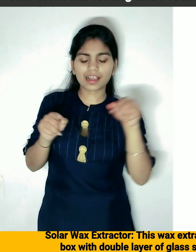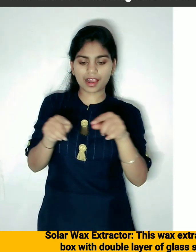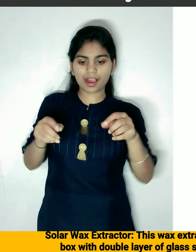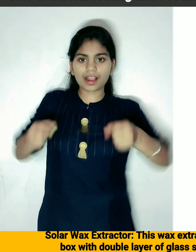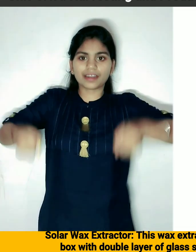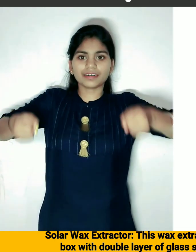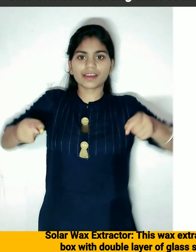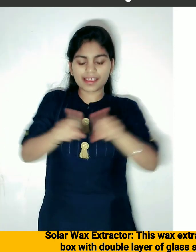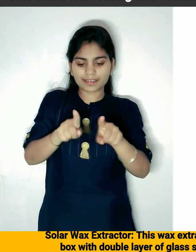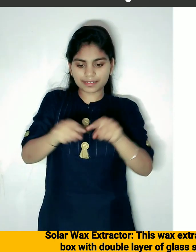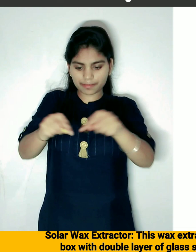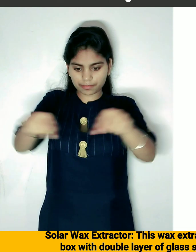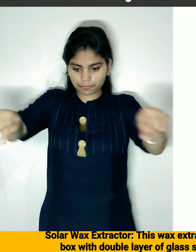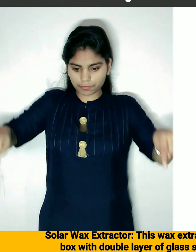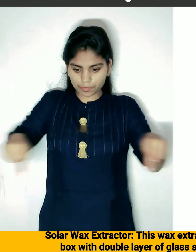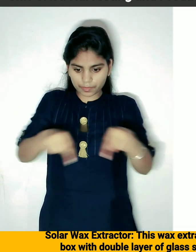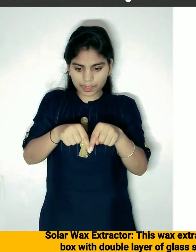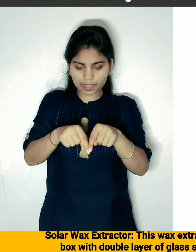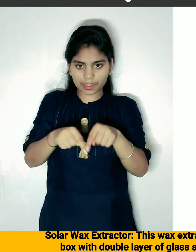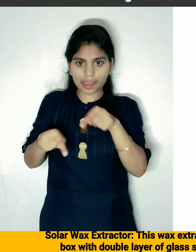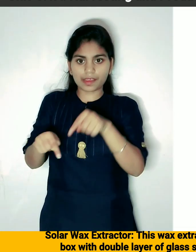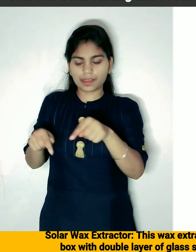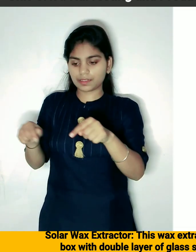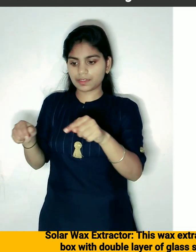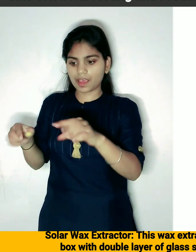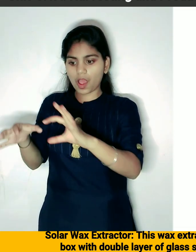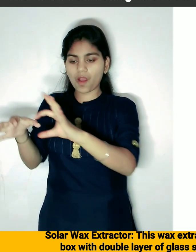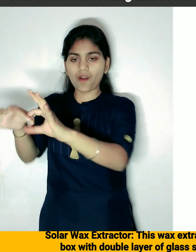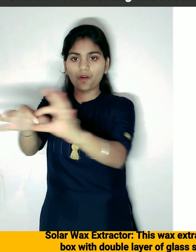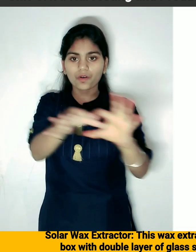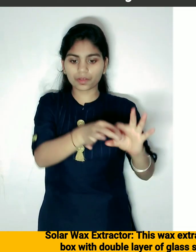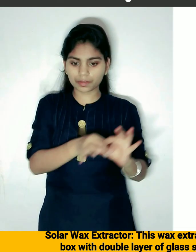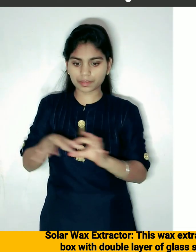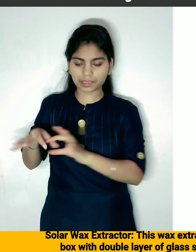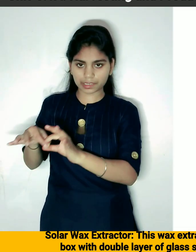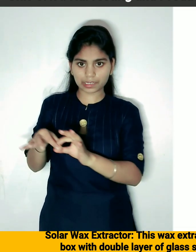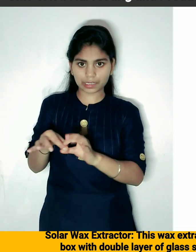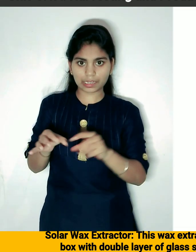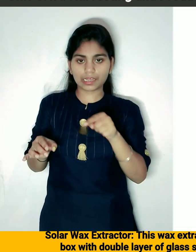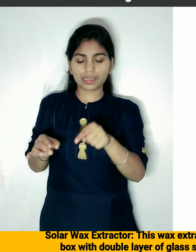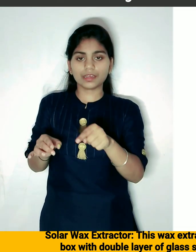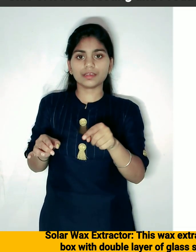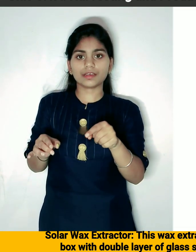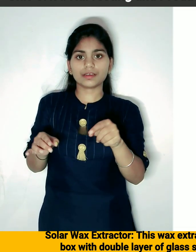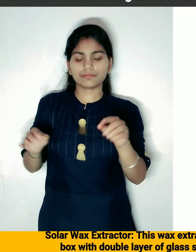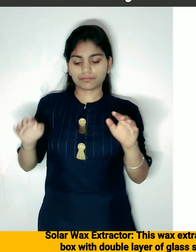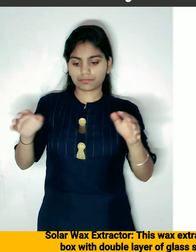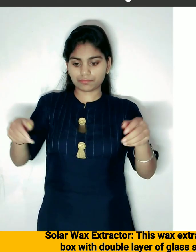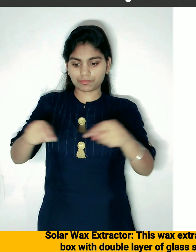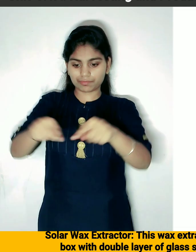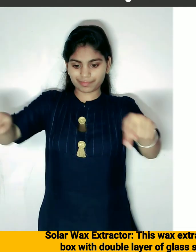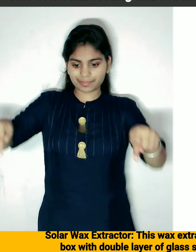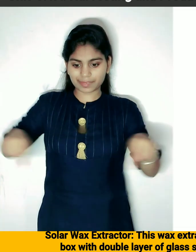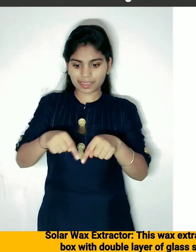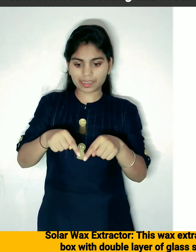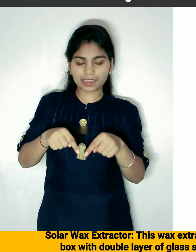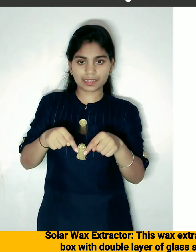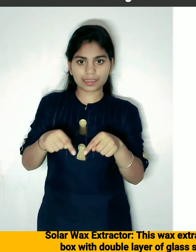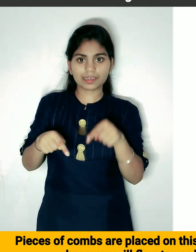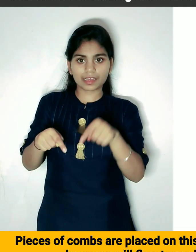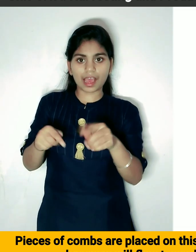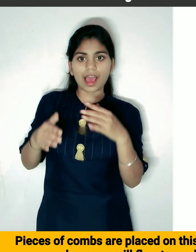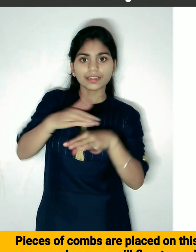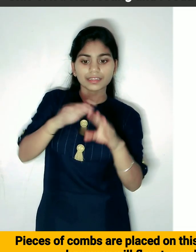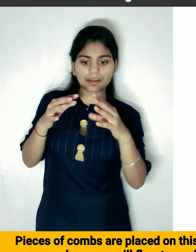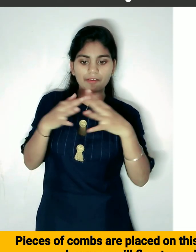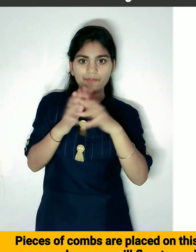the corners under which container is placed to collect molten beeswax.